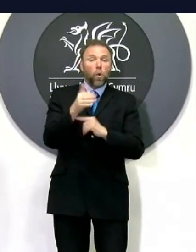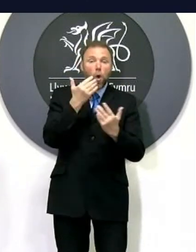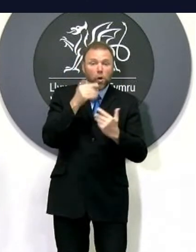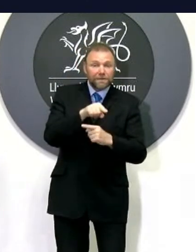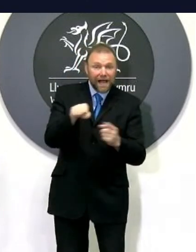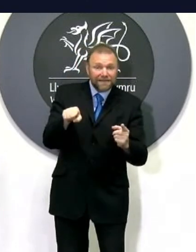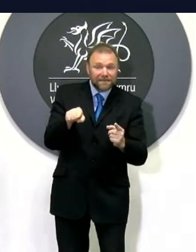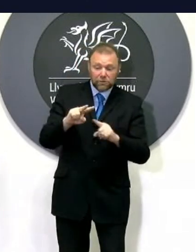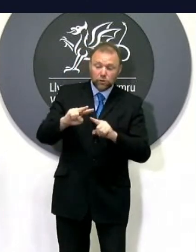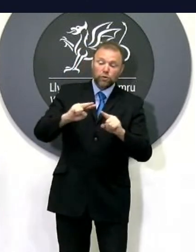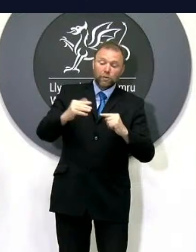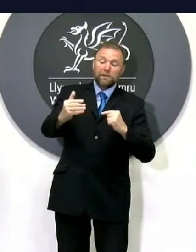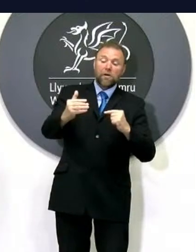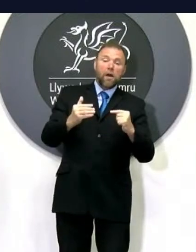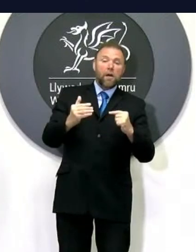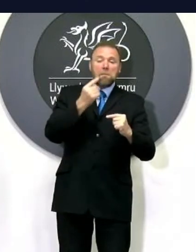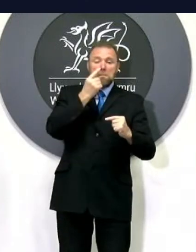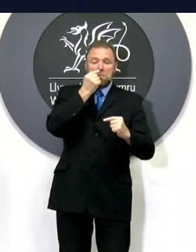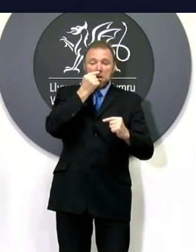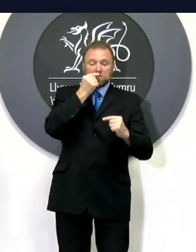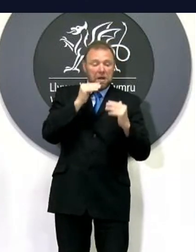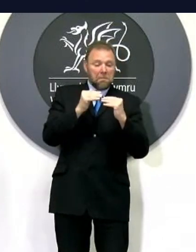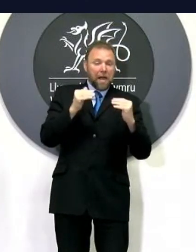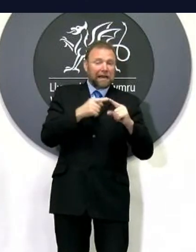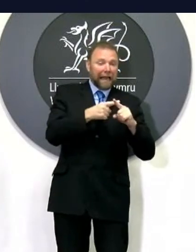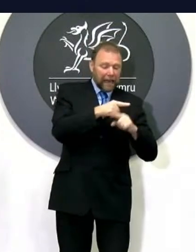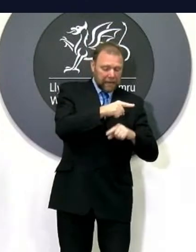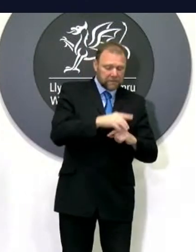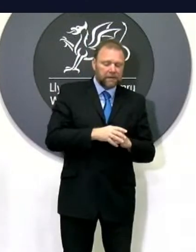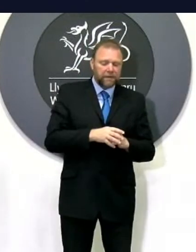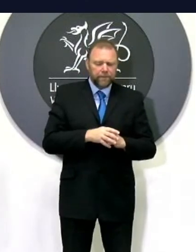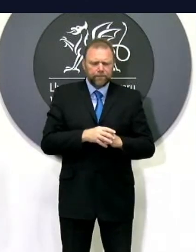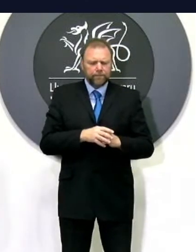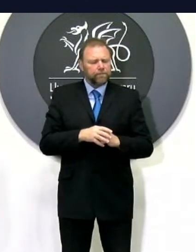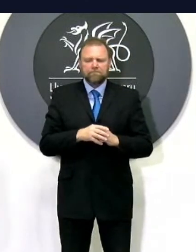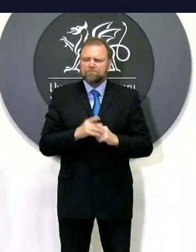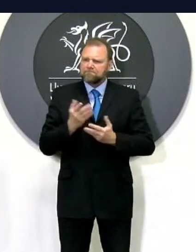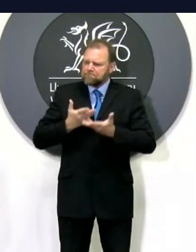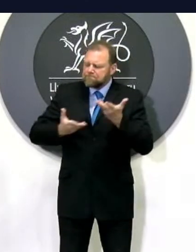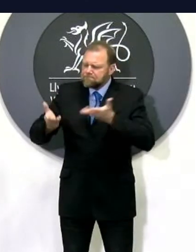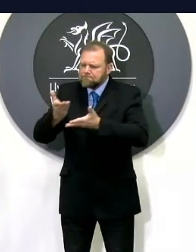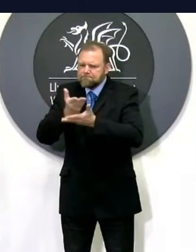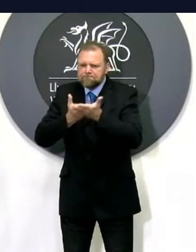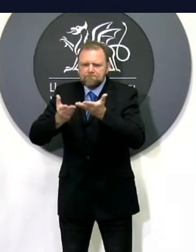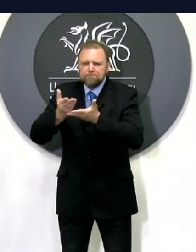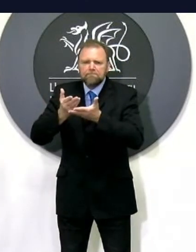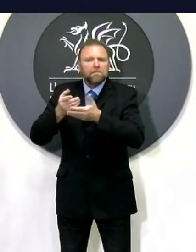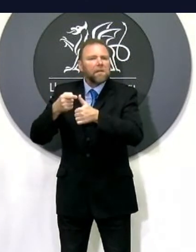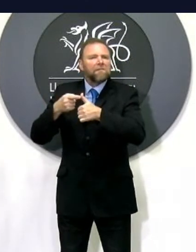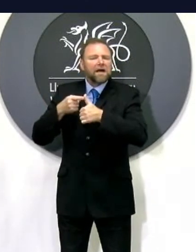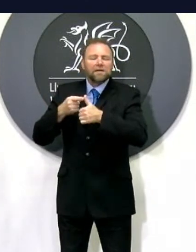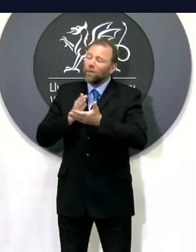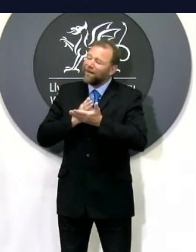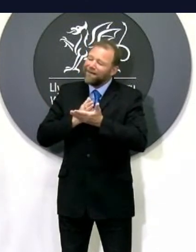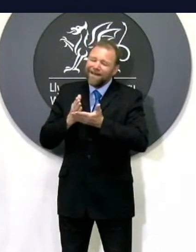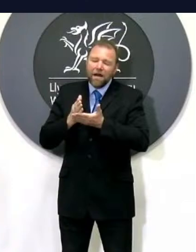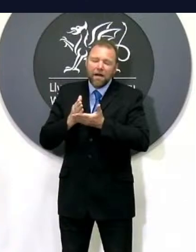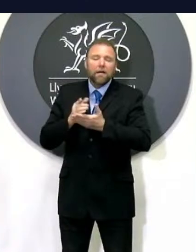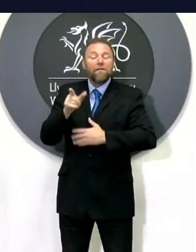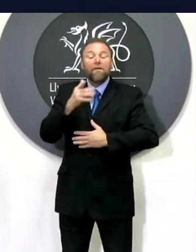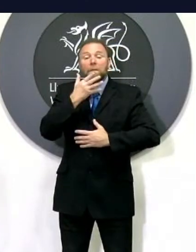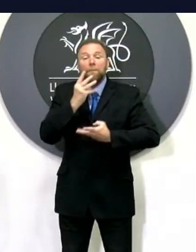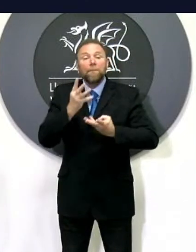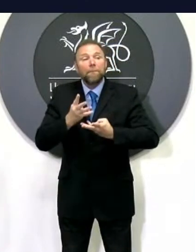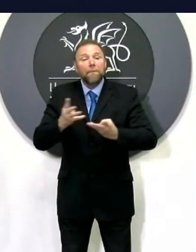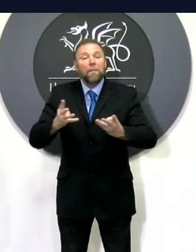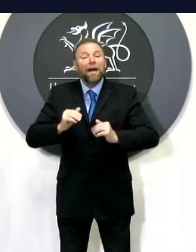account of changes that may be happening in England. The advice was very clear that that was not advisable on public health